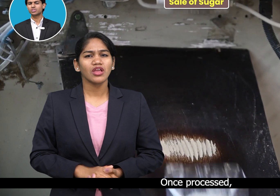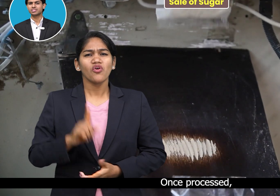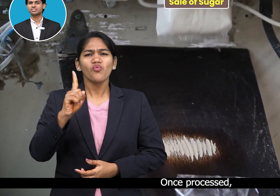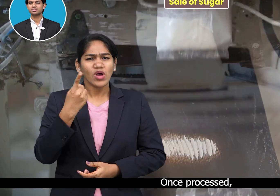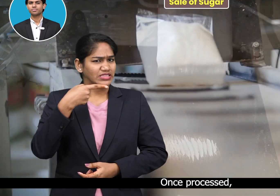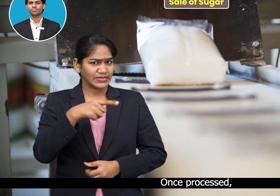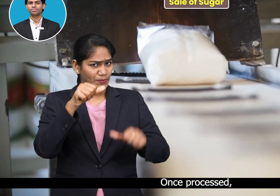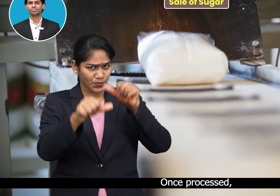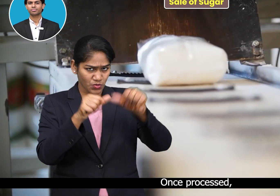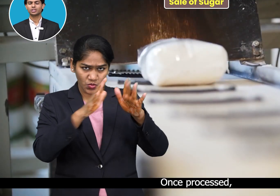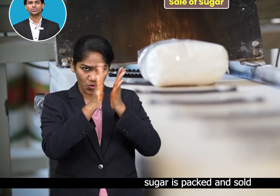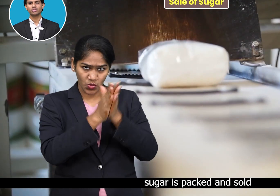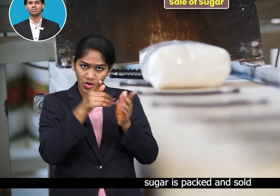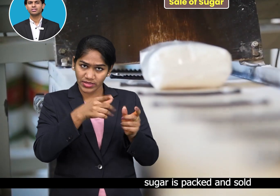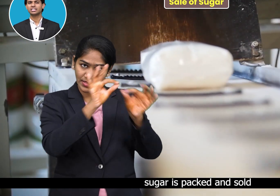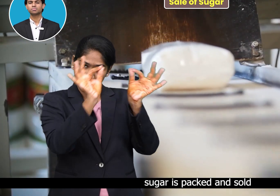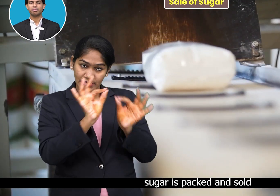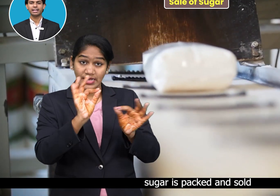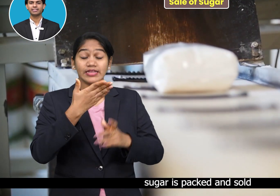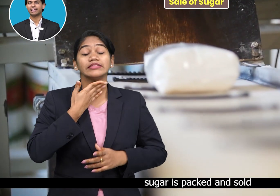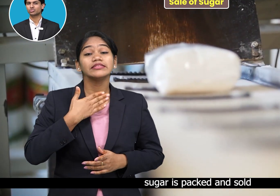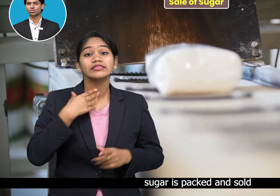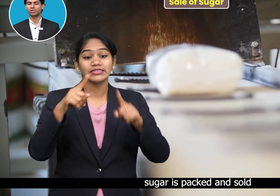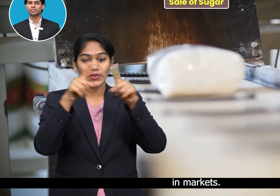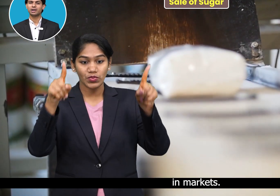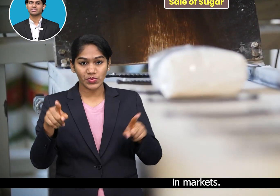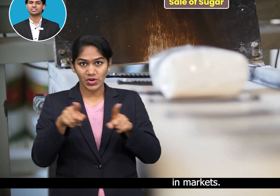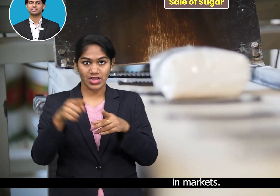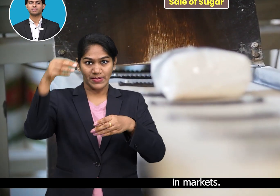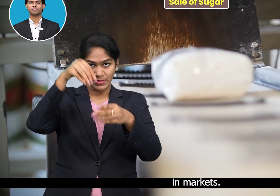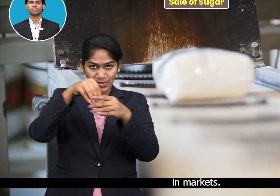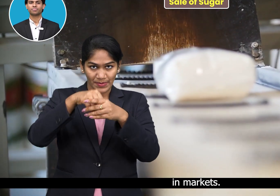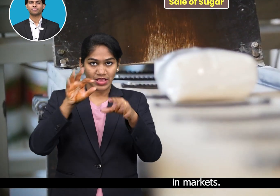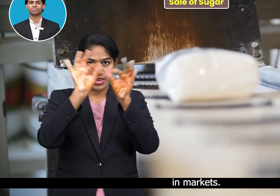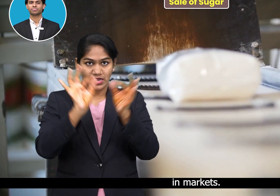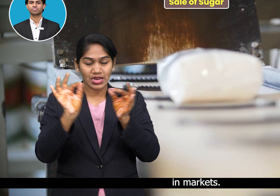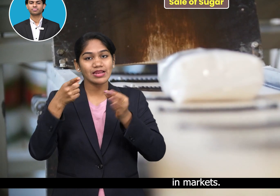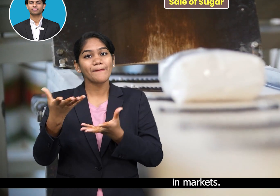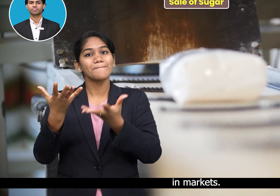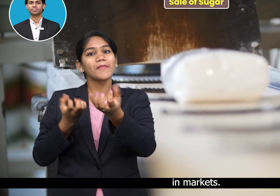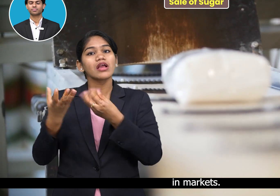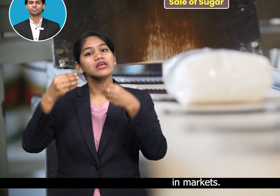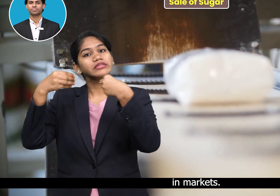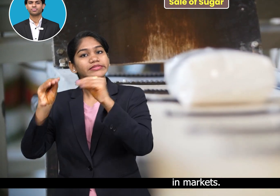Once processed, sugar is packed and sold in markets.